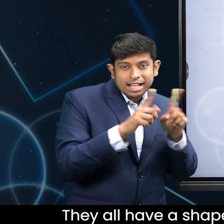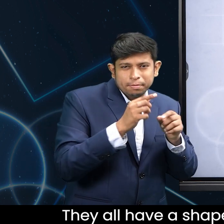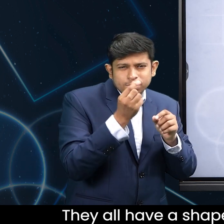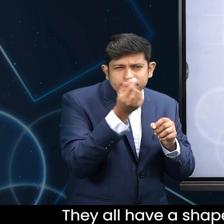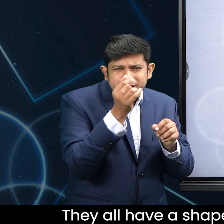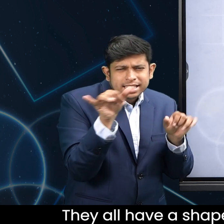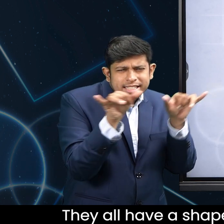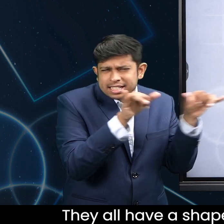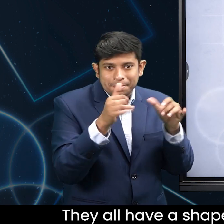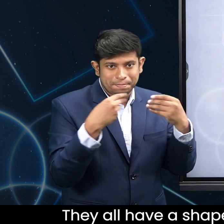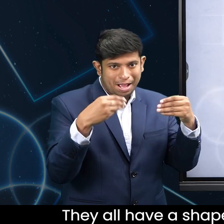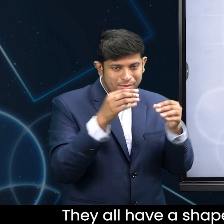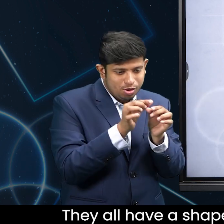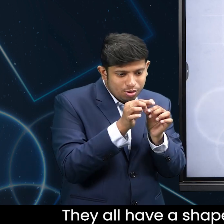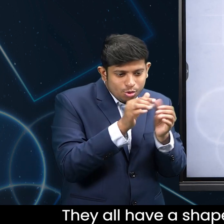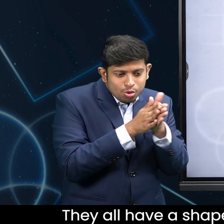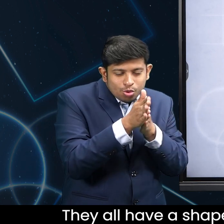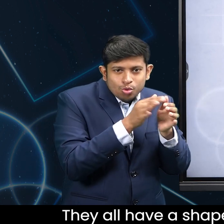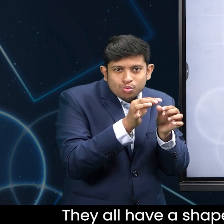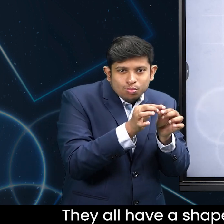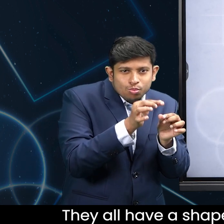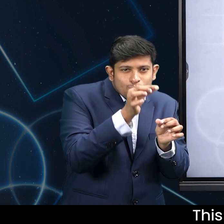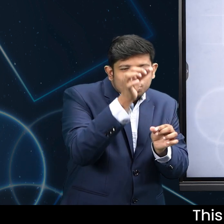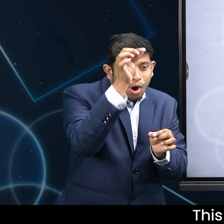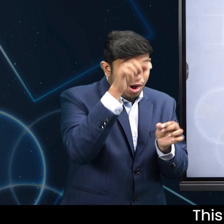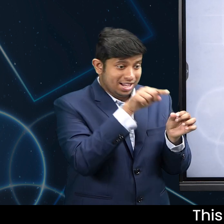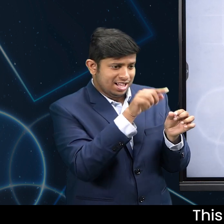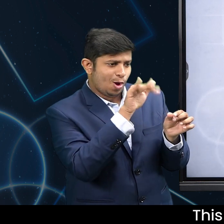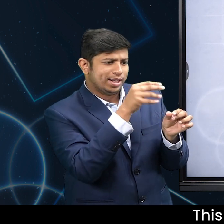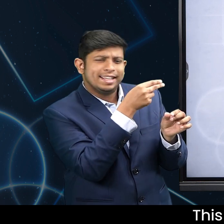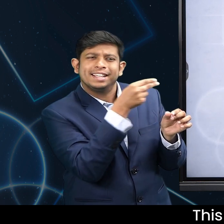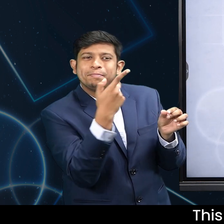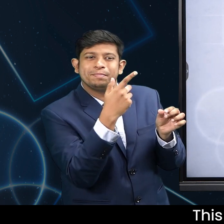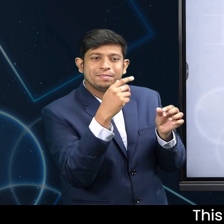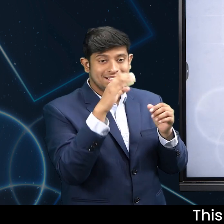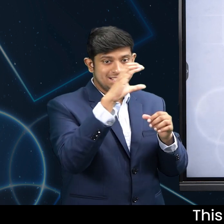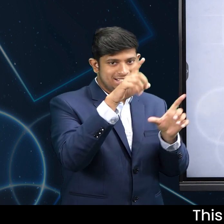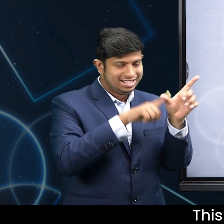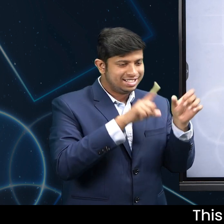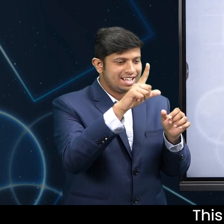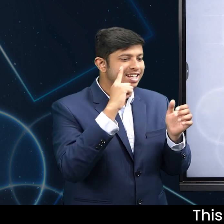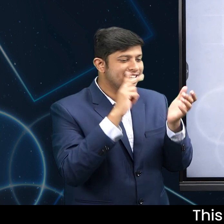They all have a shape that's a bit like a rolled up piece of paper. The shape is called a cylinder.